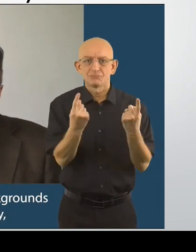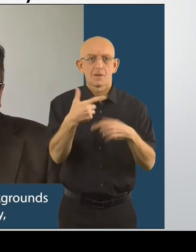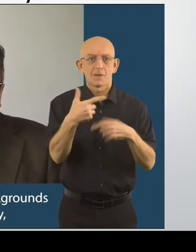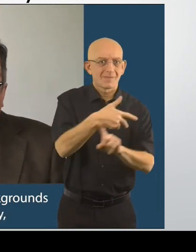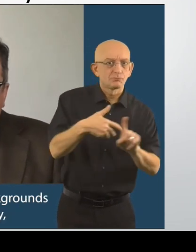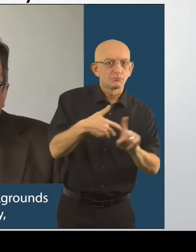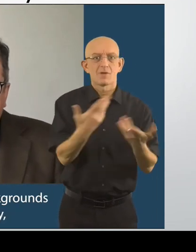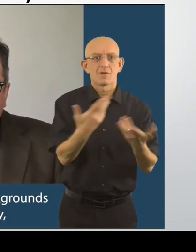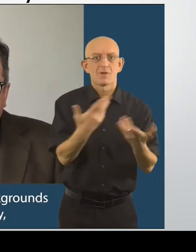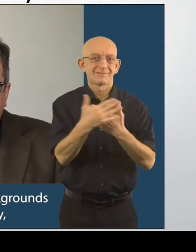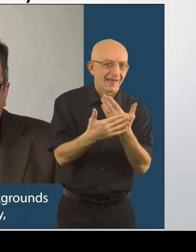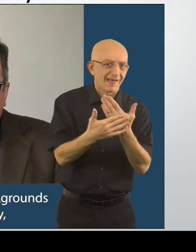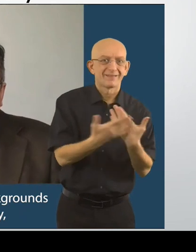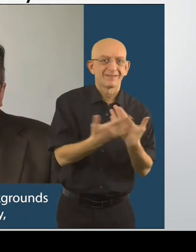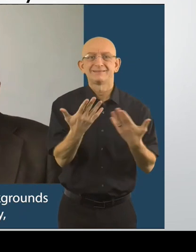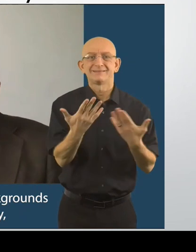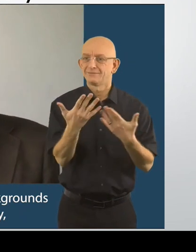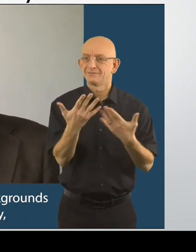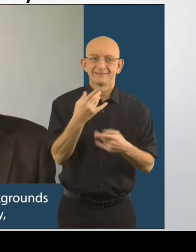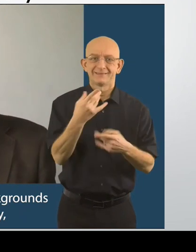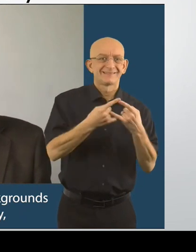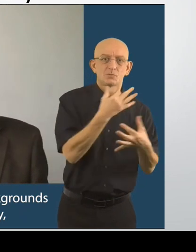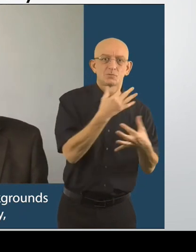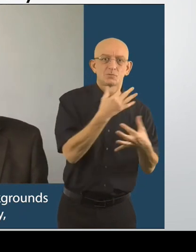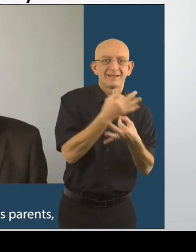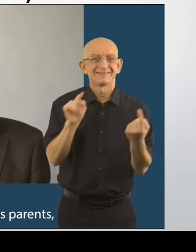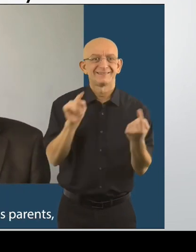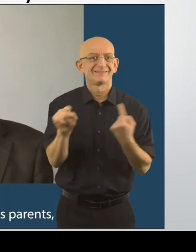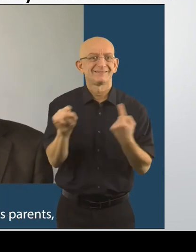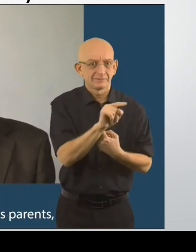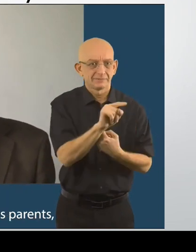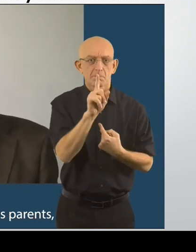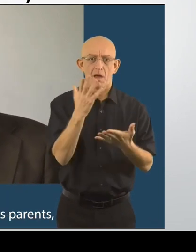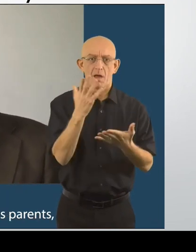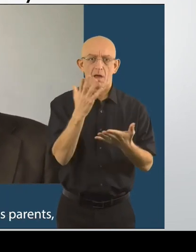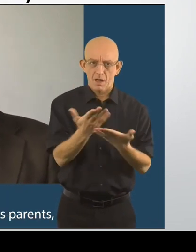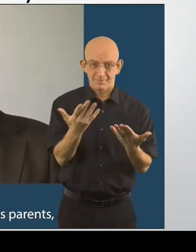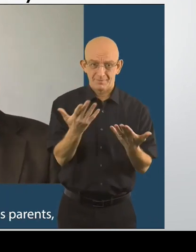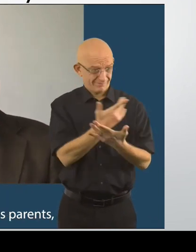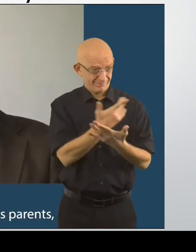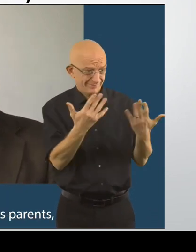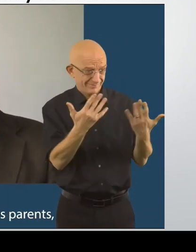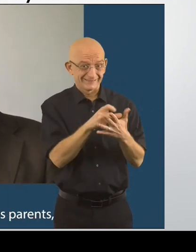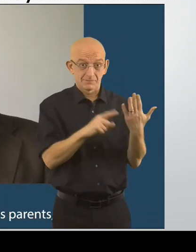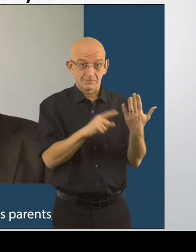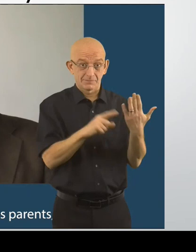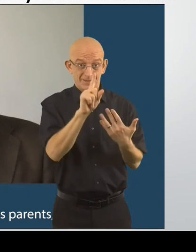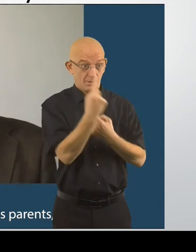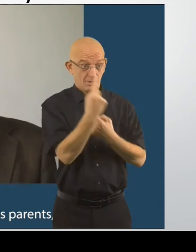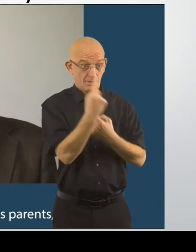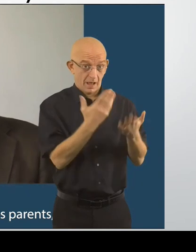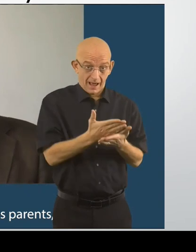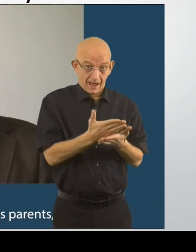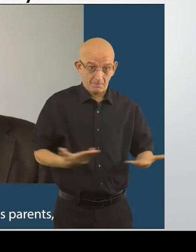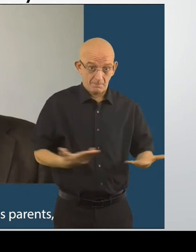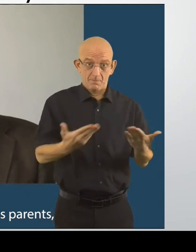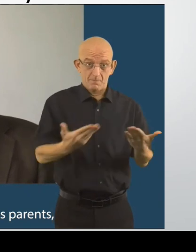from different backgrounds in terms of ethnicity and sexuality. But again, despite the fact that many disabled people